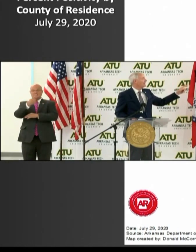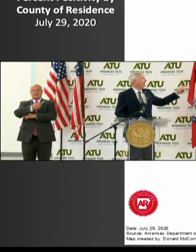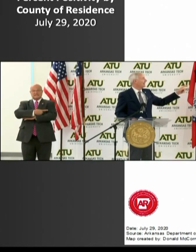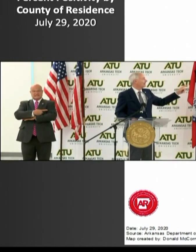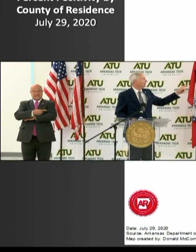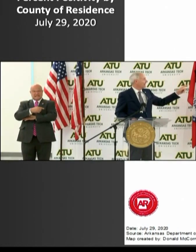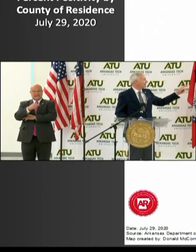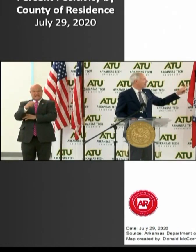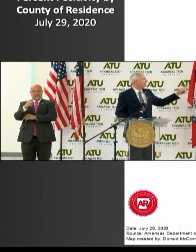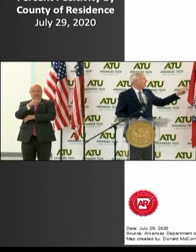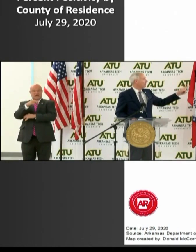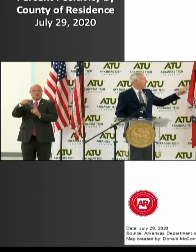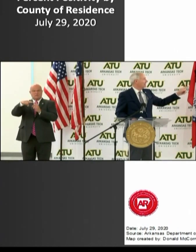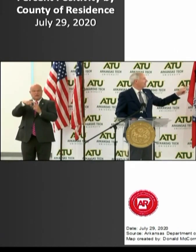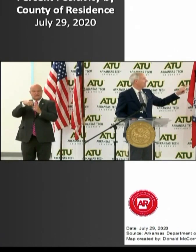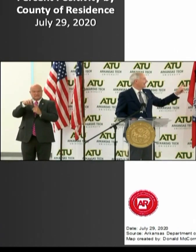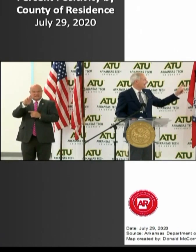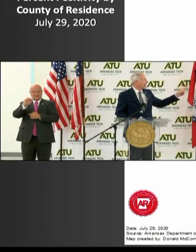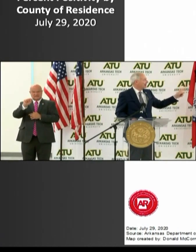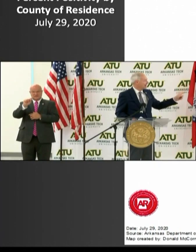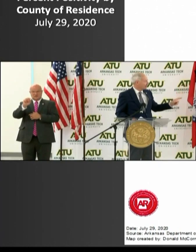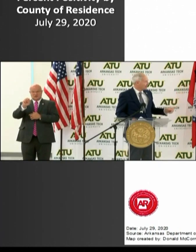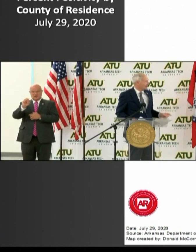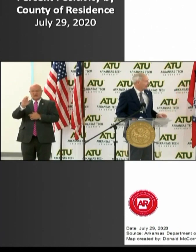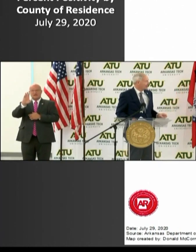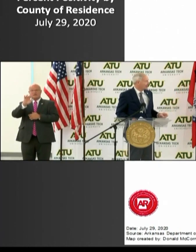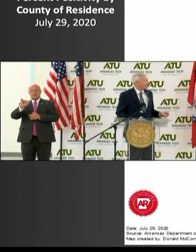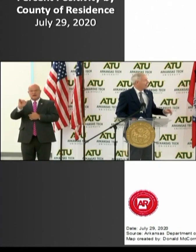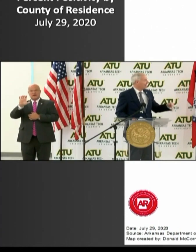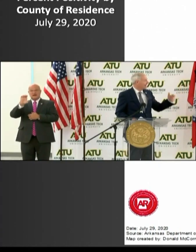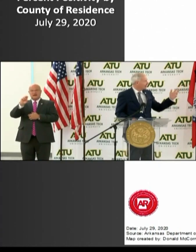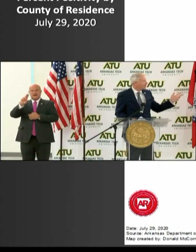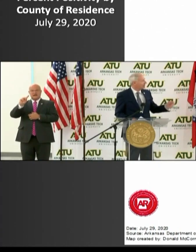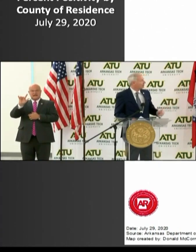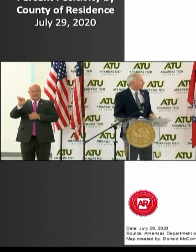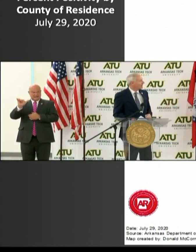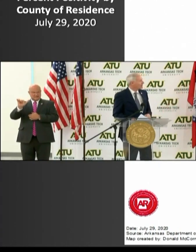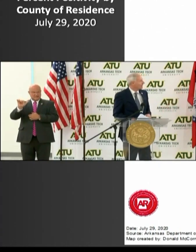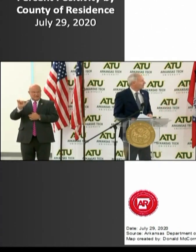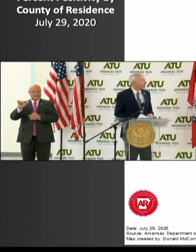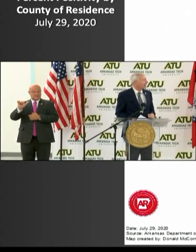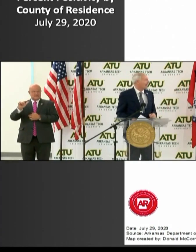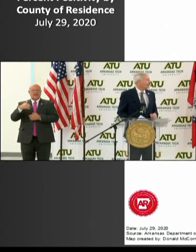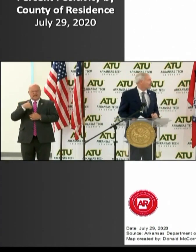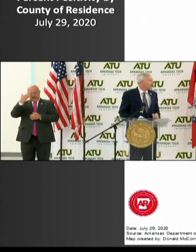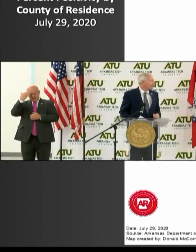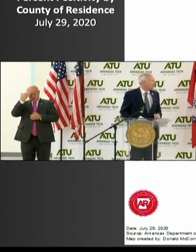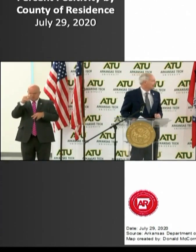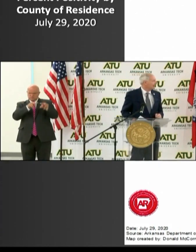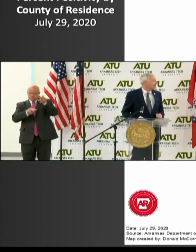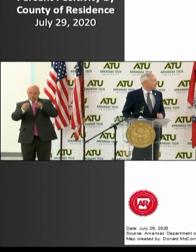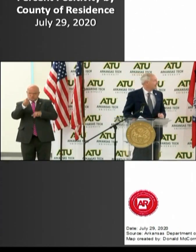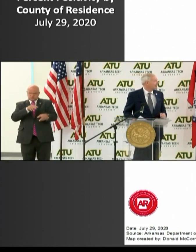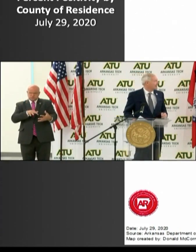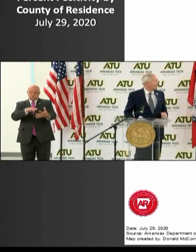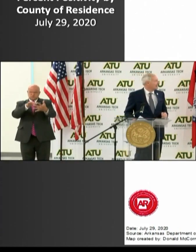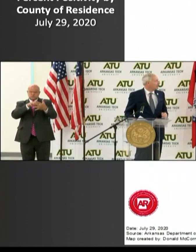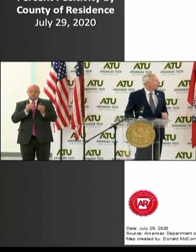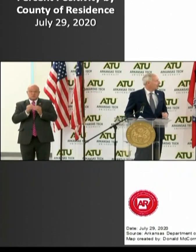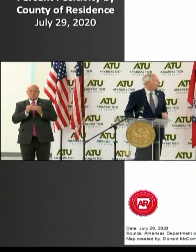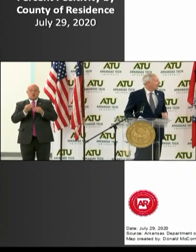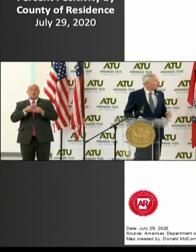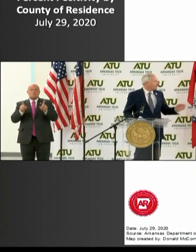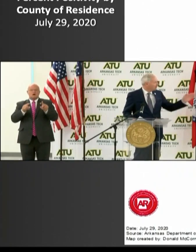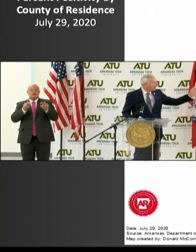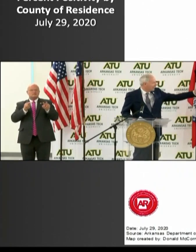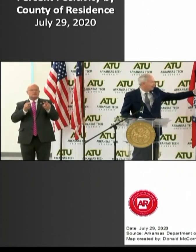rolling positivity rate by county of residence. And I know you'll want to spend more time in studying that, but if you